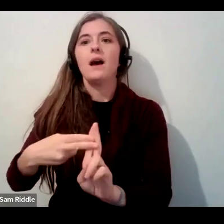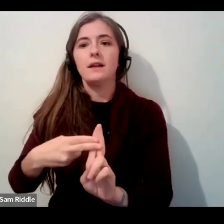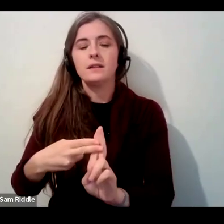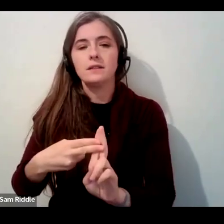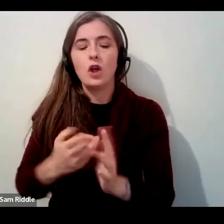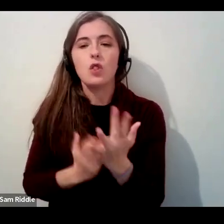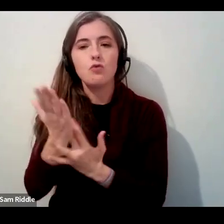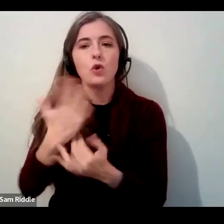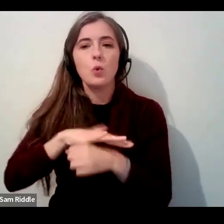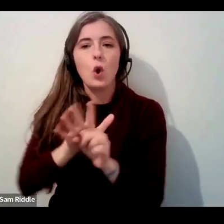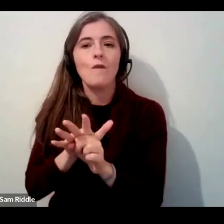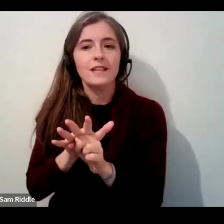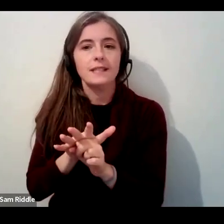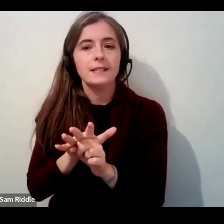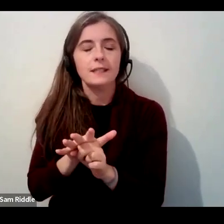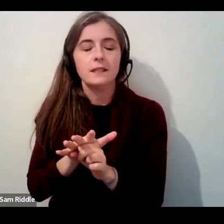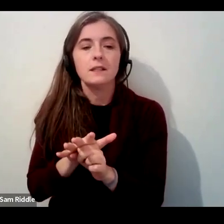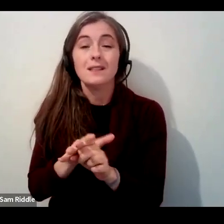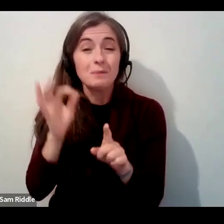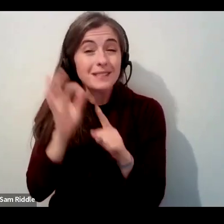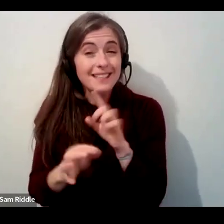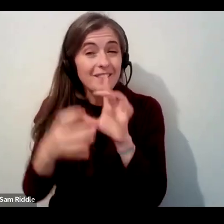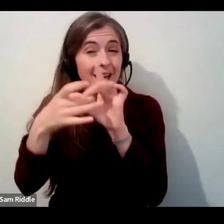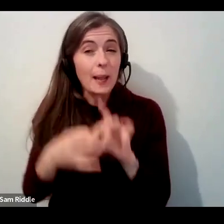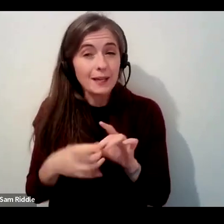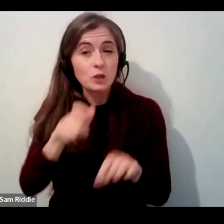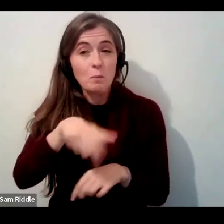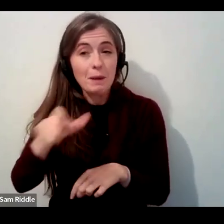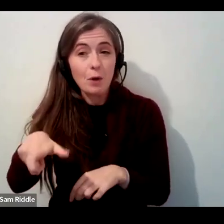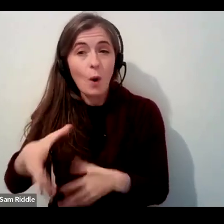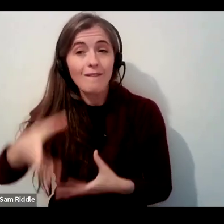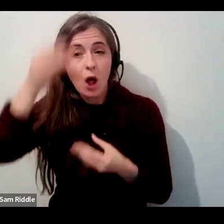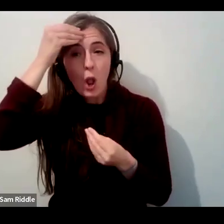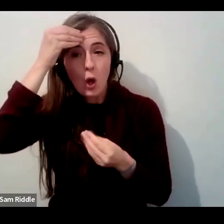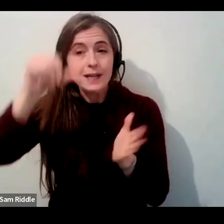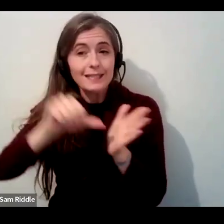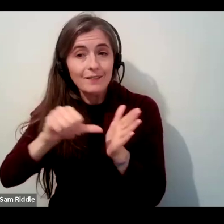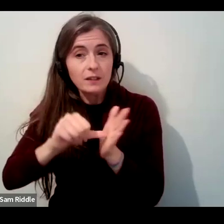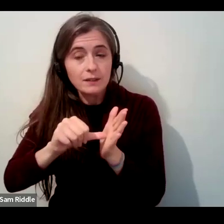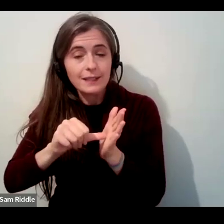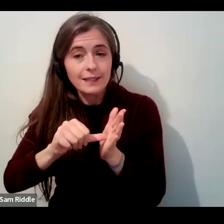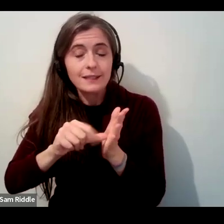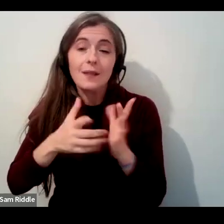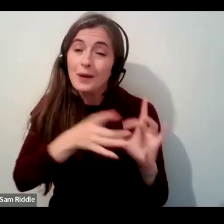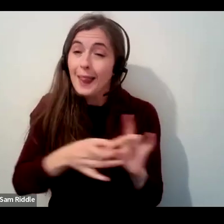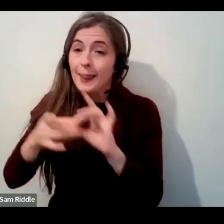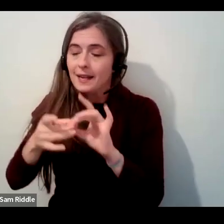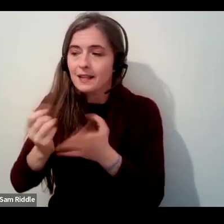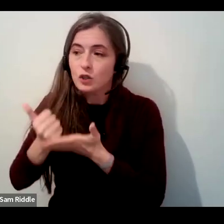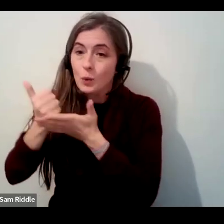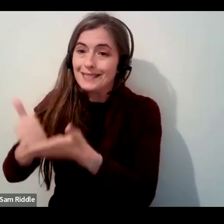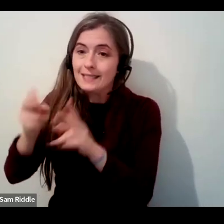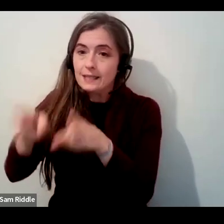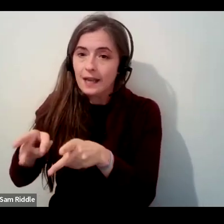during COVID-19, particularly around people with learning difficulties and assisted dying. Okay, so those are just ideas. Thanks.